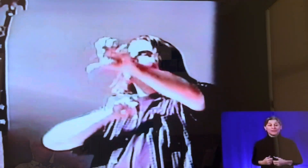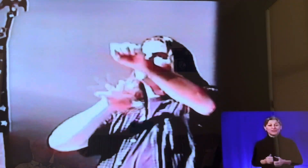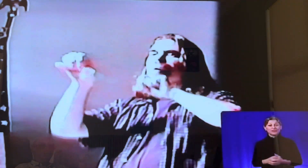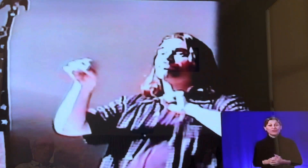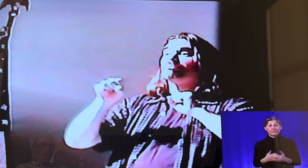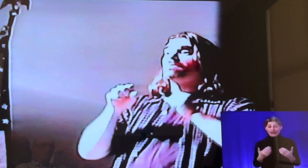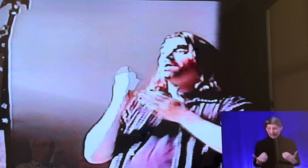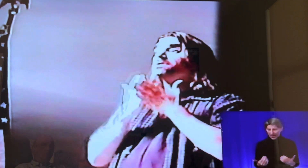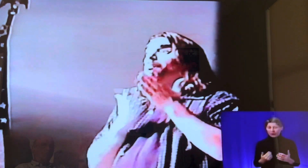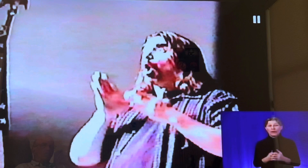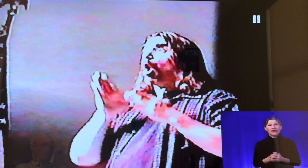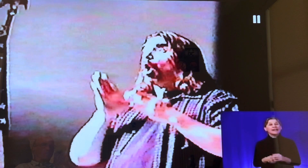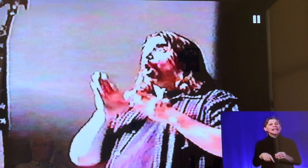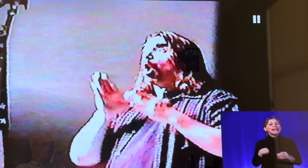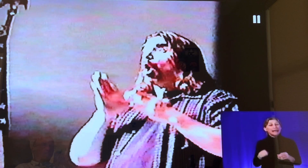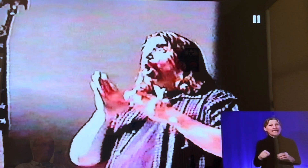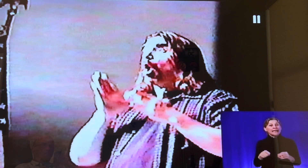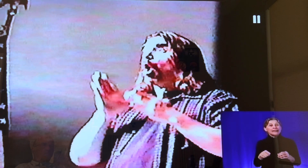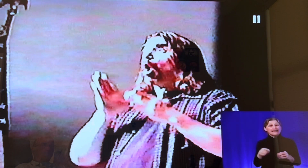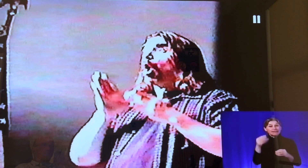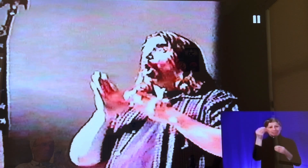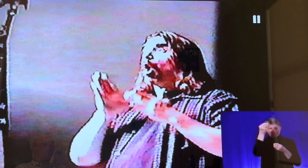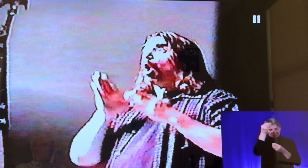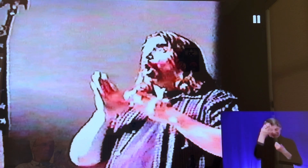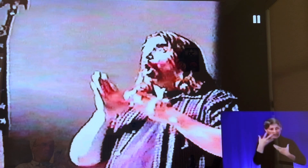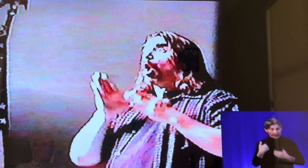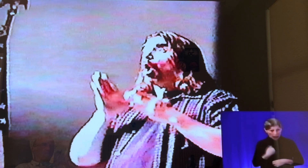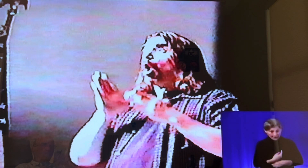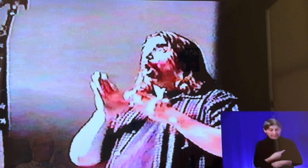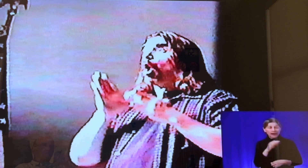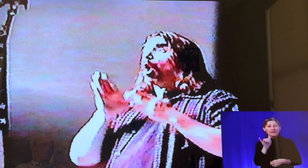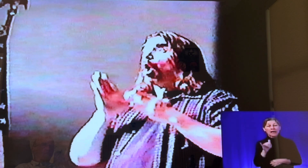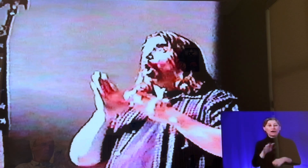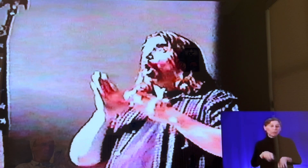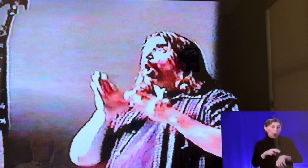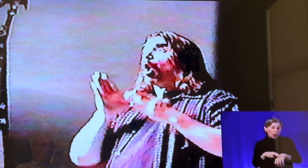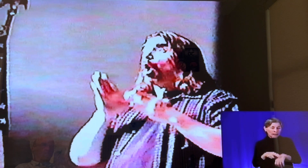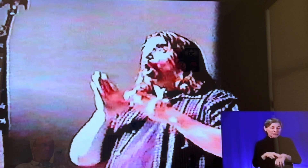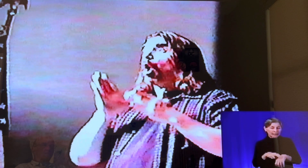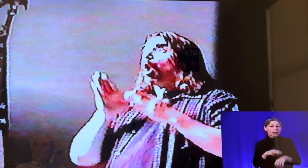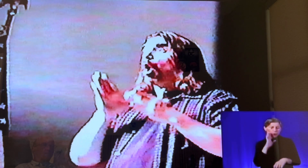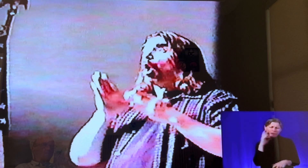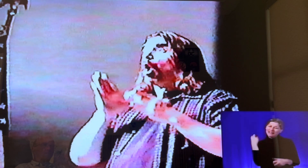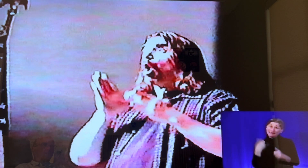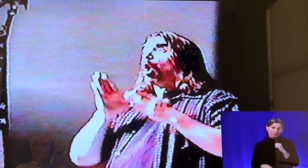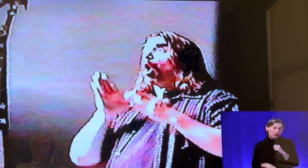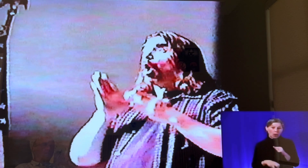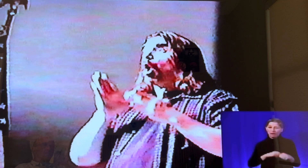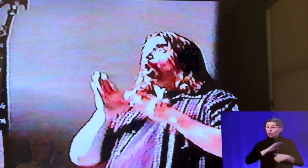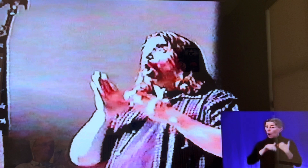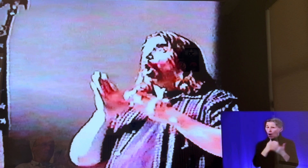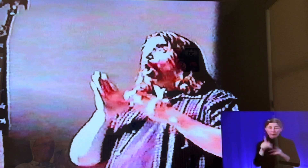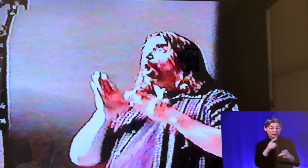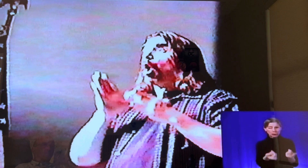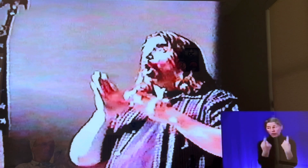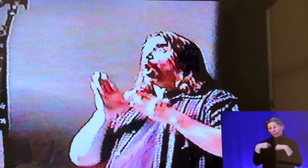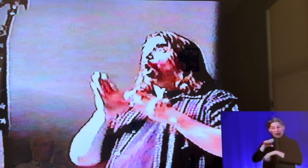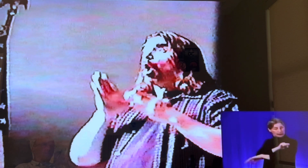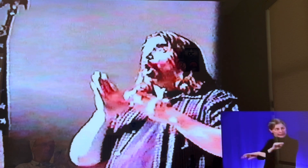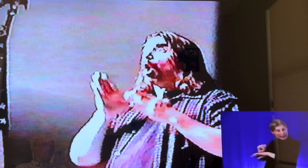Now, he's telling us that, of course, be very difficult to get everybody up here on the stage, and that he's going to pick people out